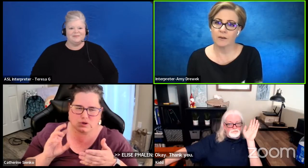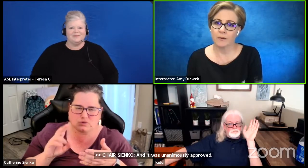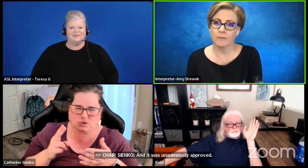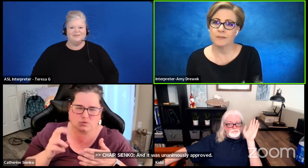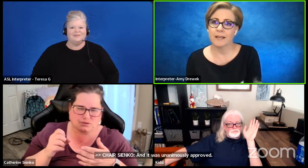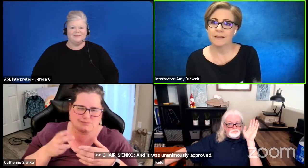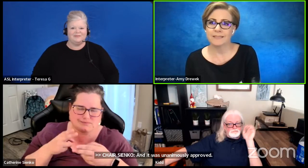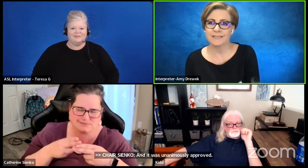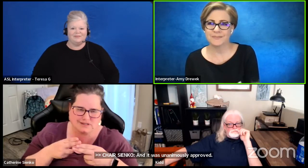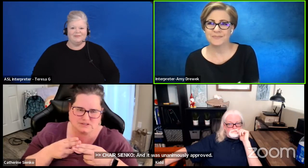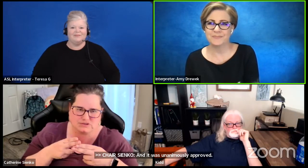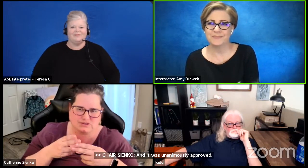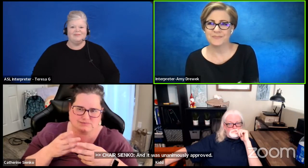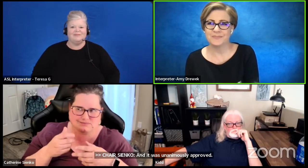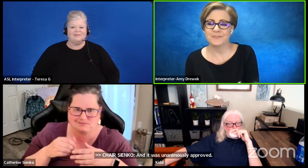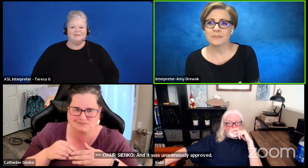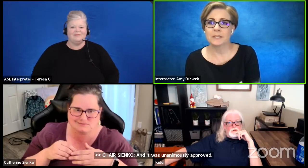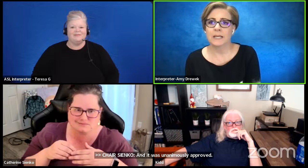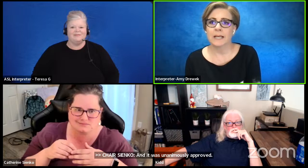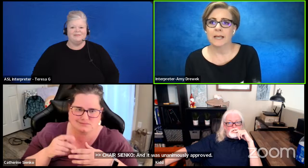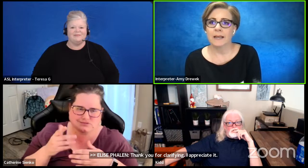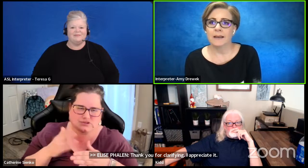This is Commissioner Cienko. Yes.